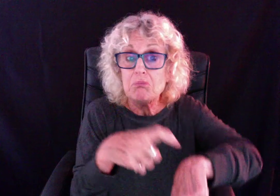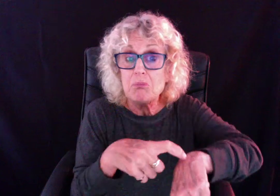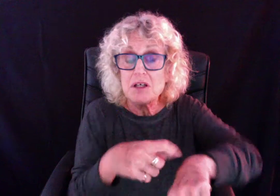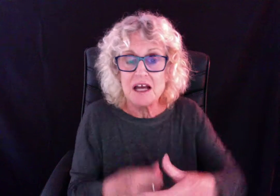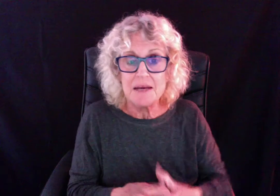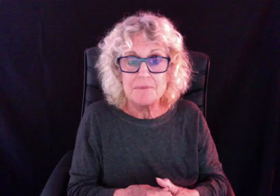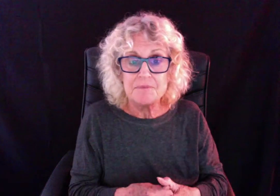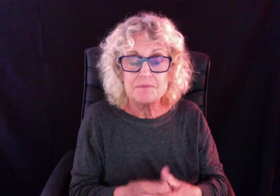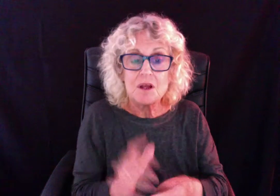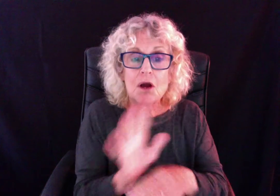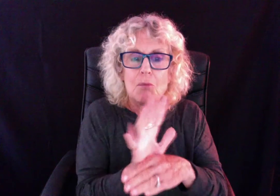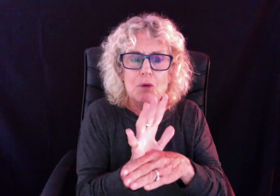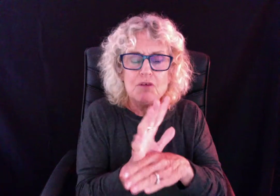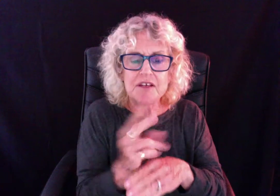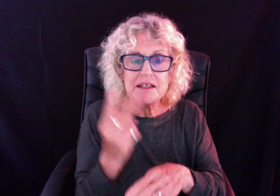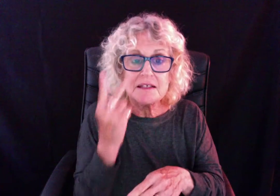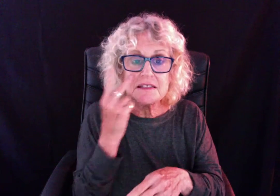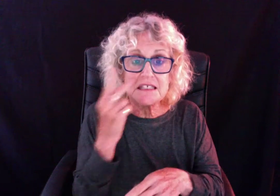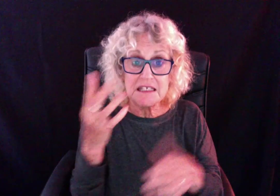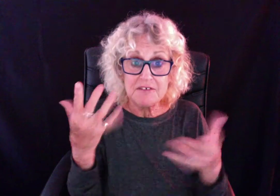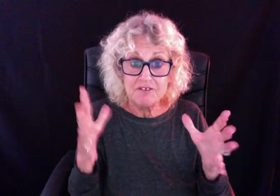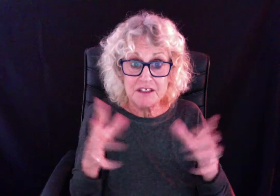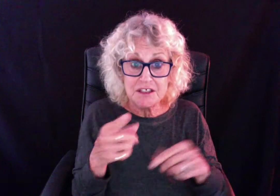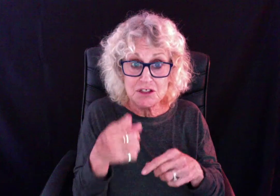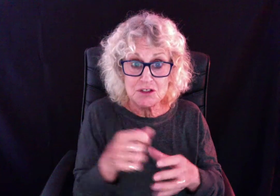one time. Movie, see, finish, you.